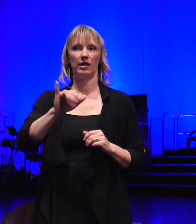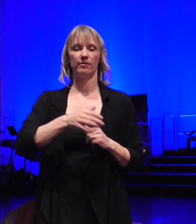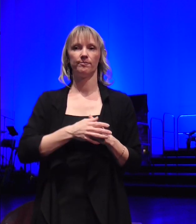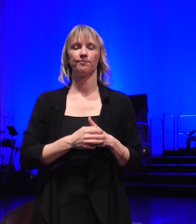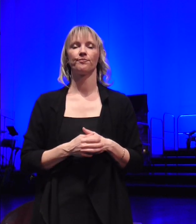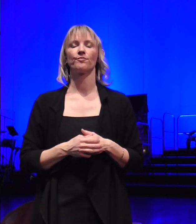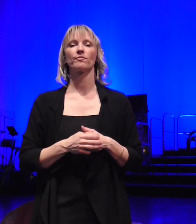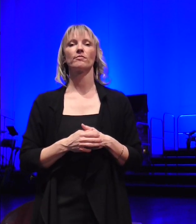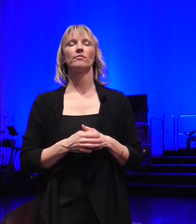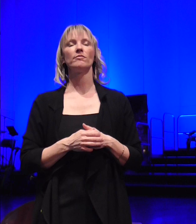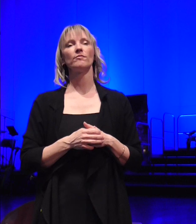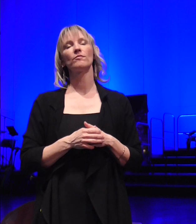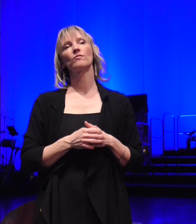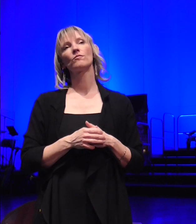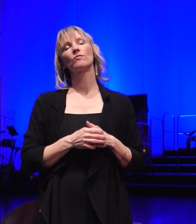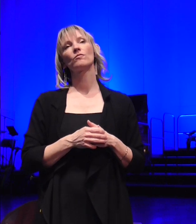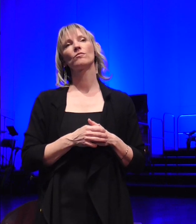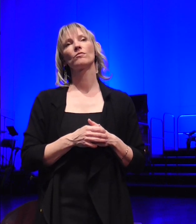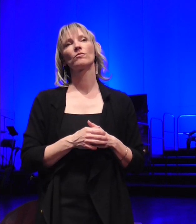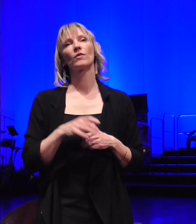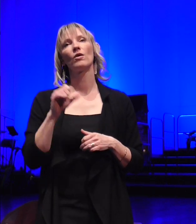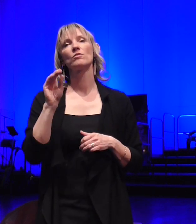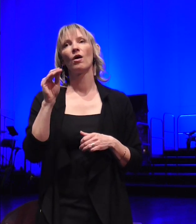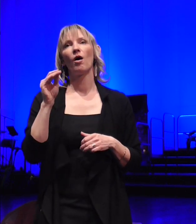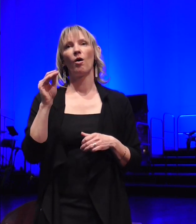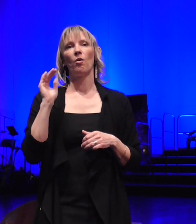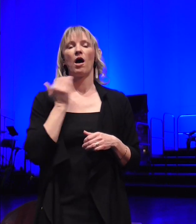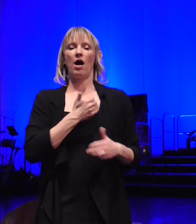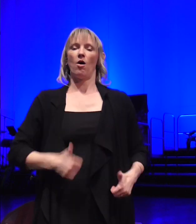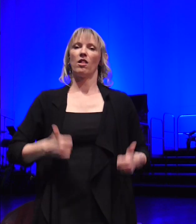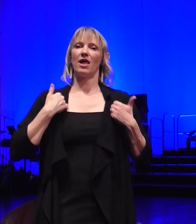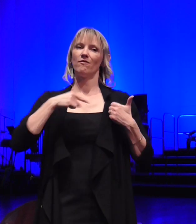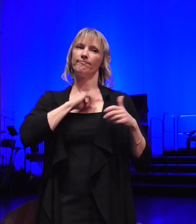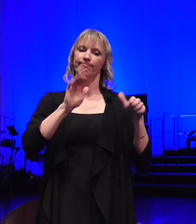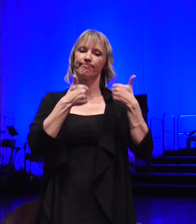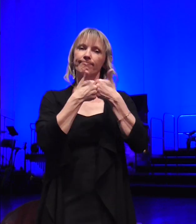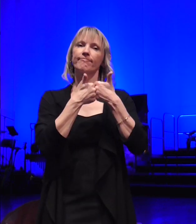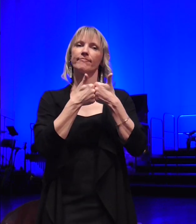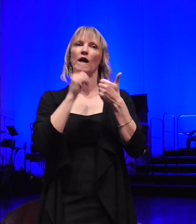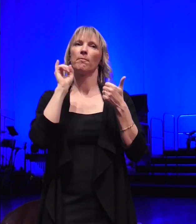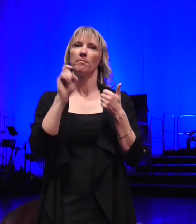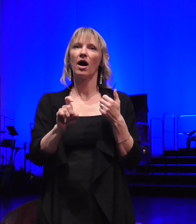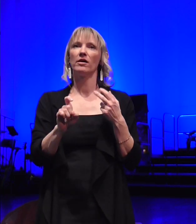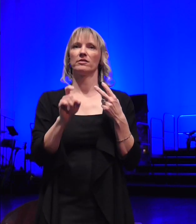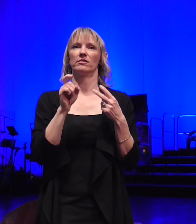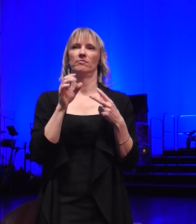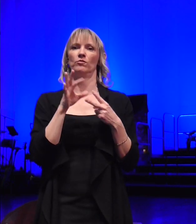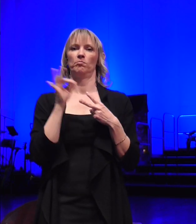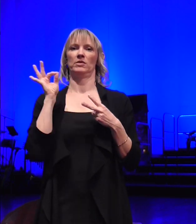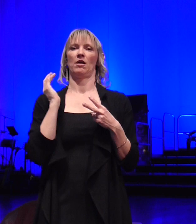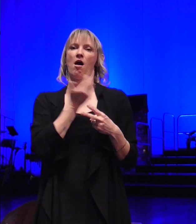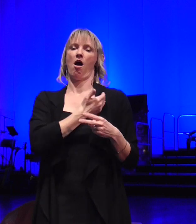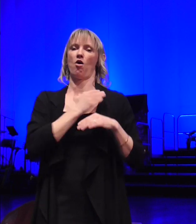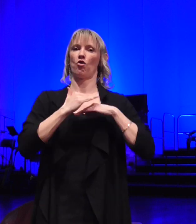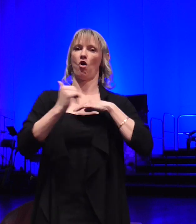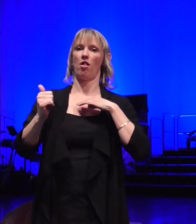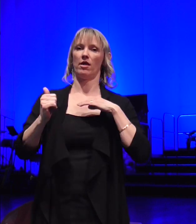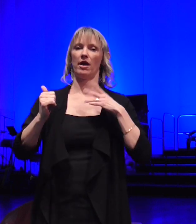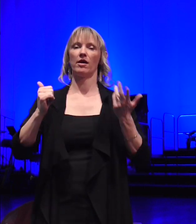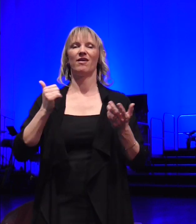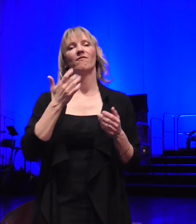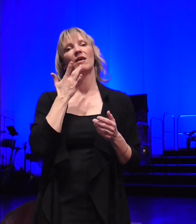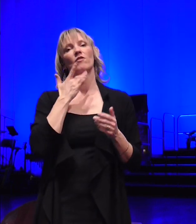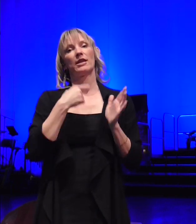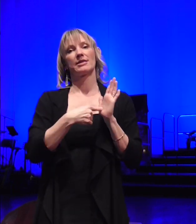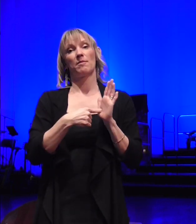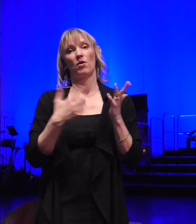And so we're charged in our life to continue to choose our calling. My favorite example of this